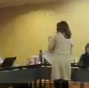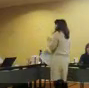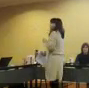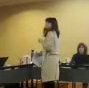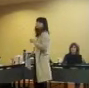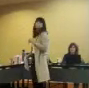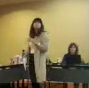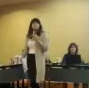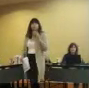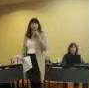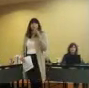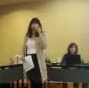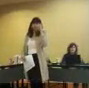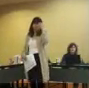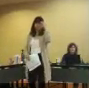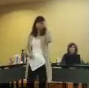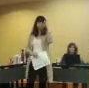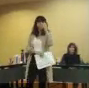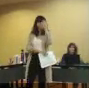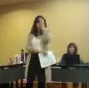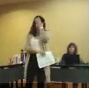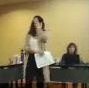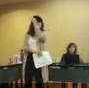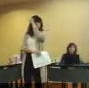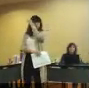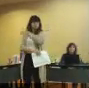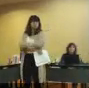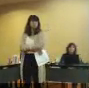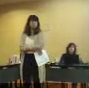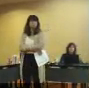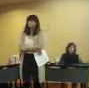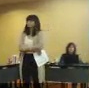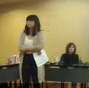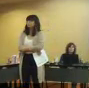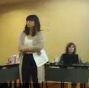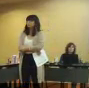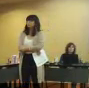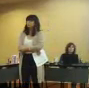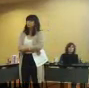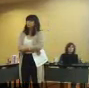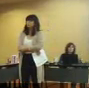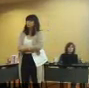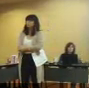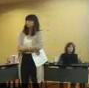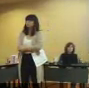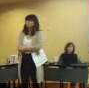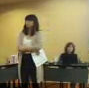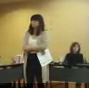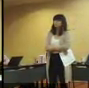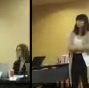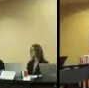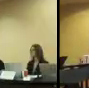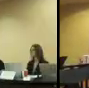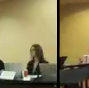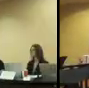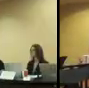911, we're probably gonna be connecting a lot more with the regional crisis lines when we need. If you're To